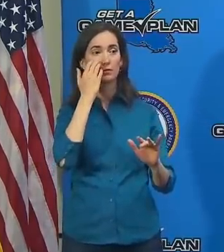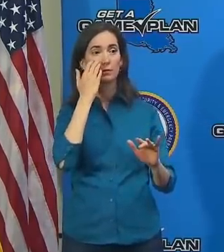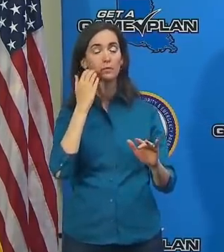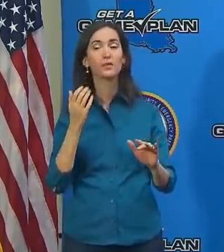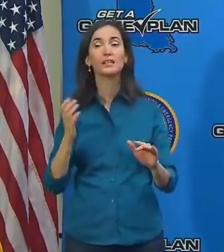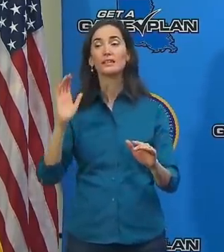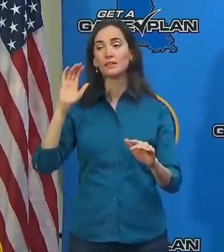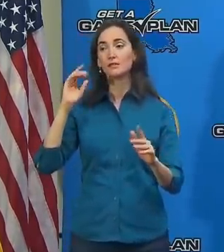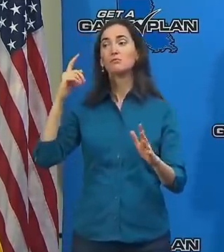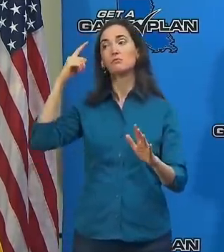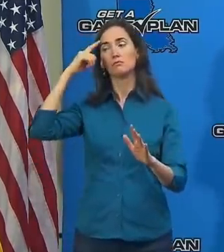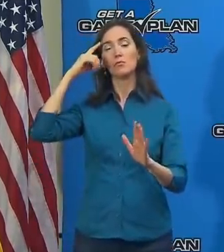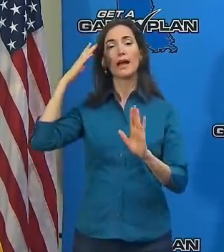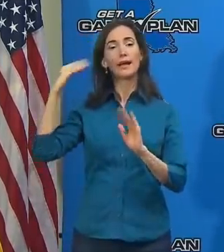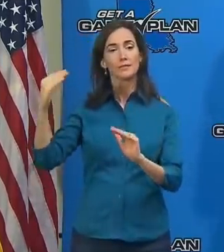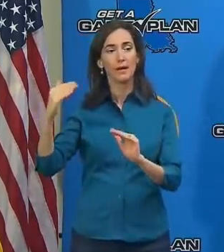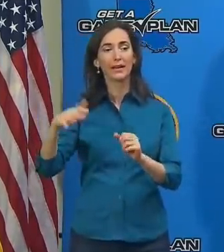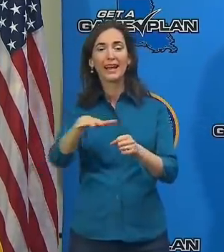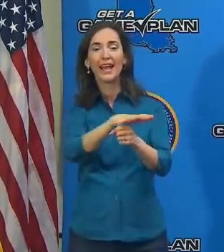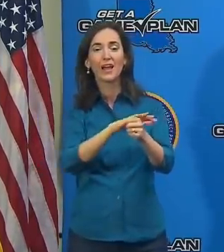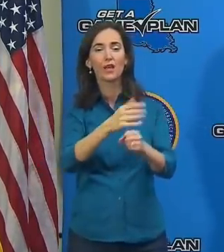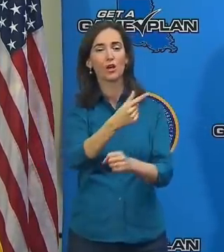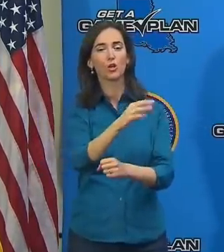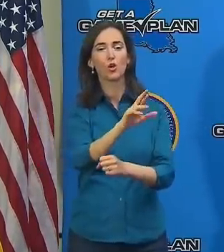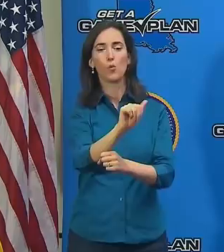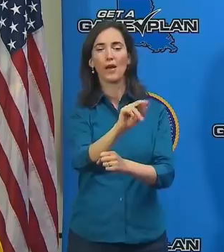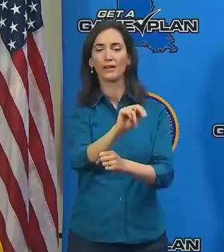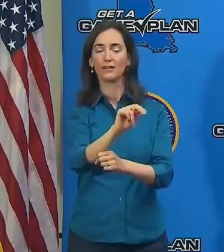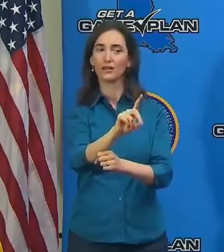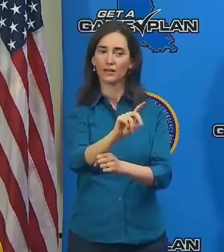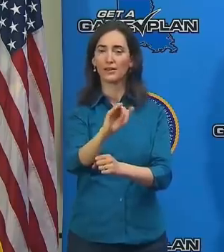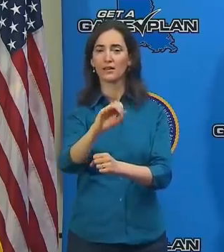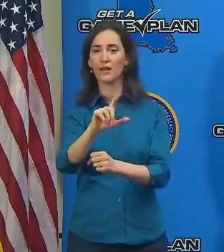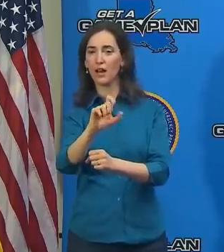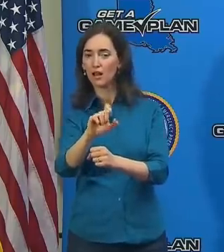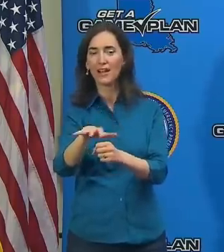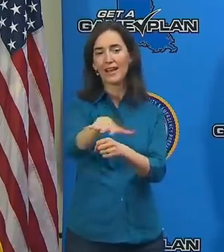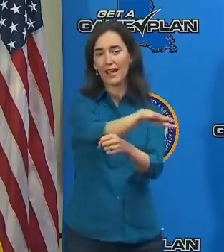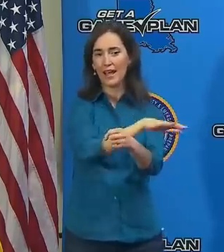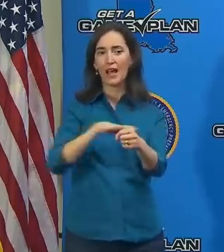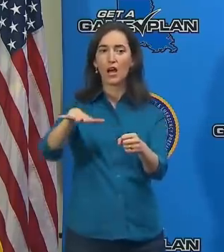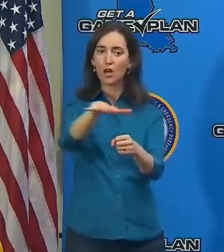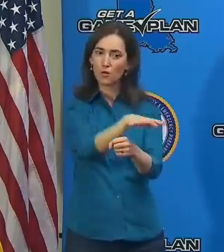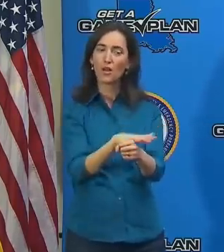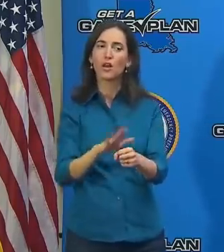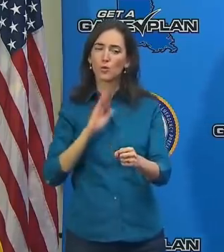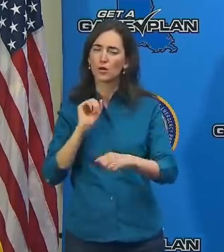and elsewhere in that vicinity via helicopter.